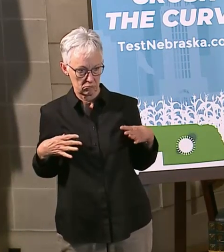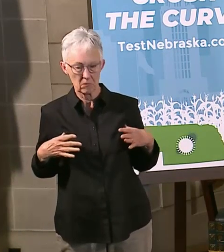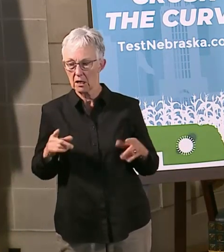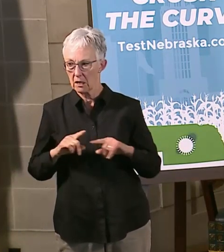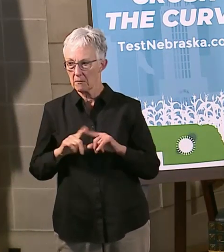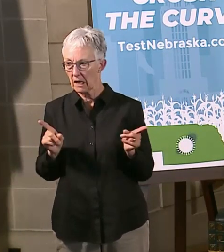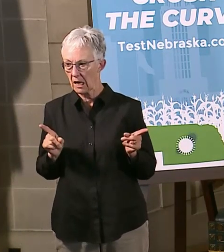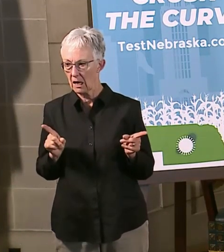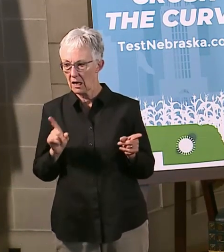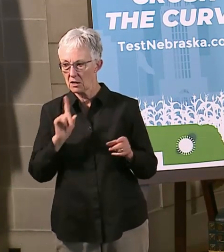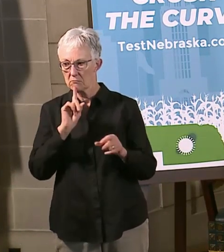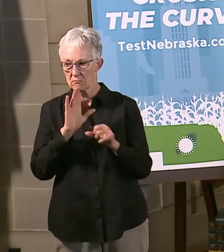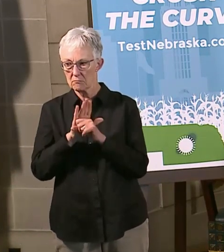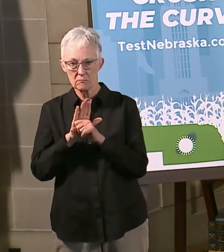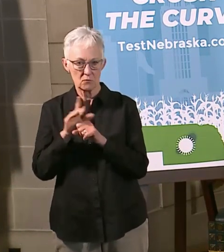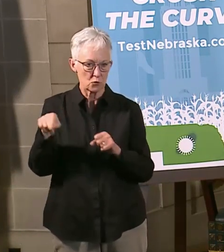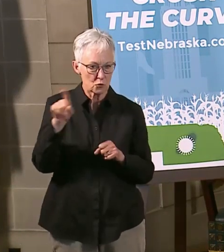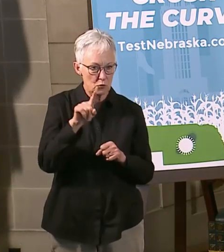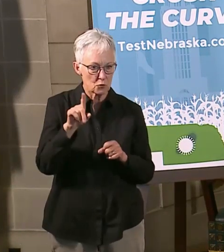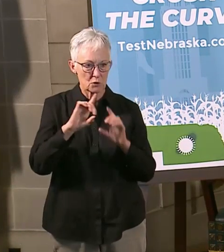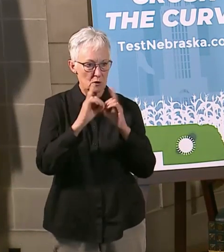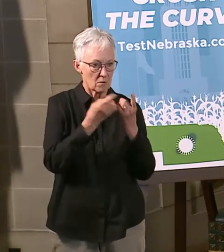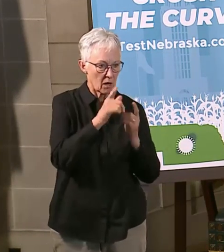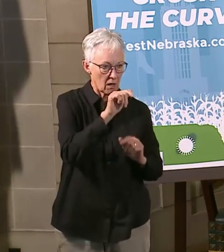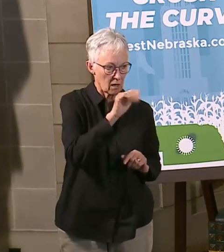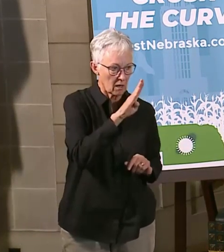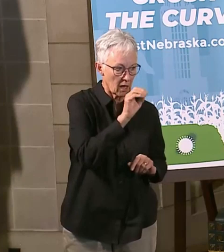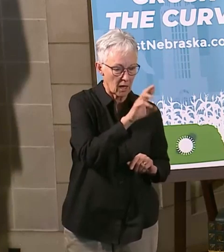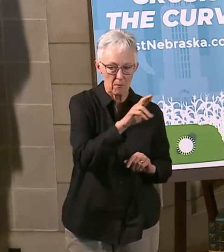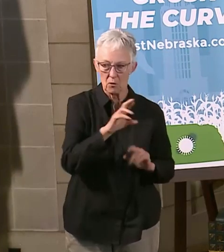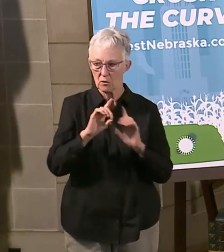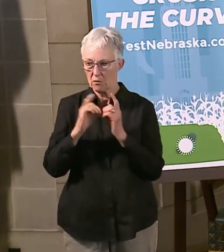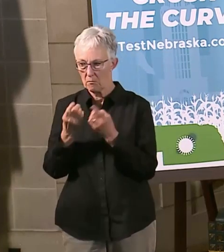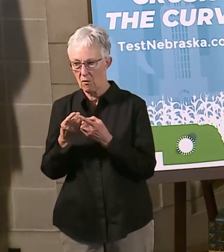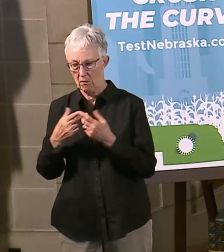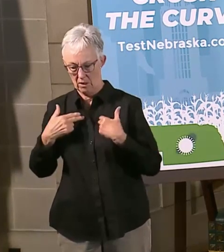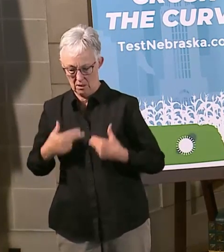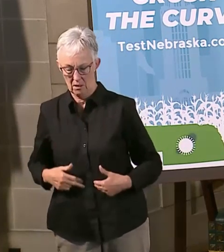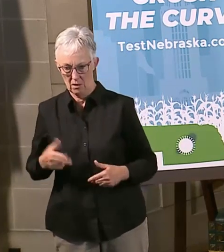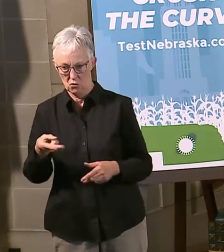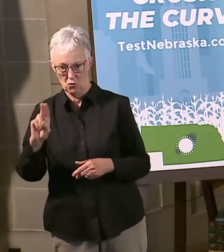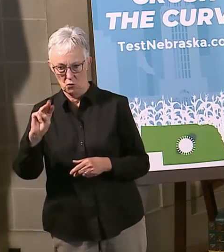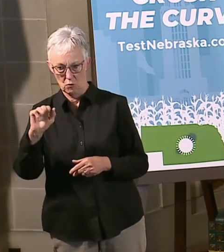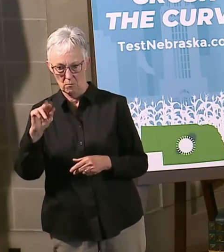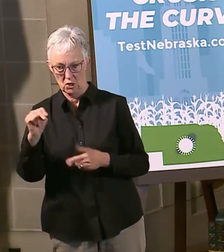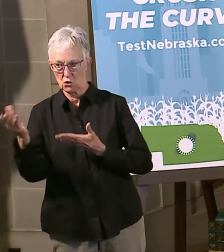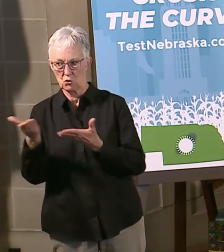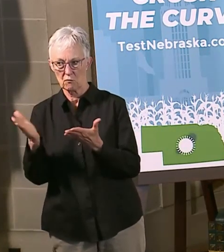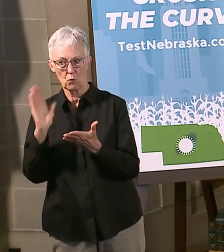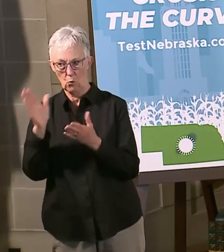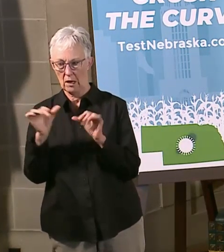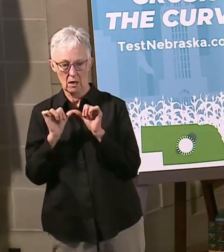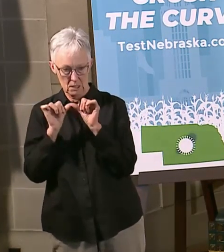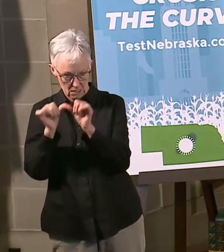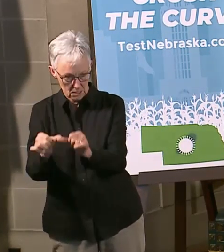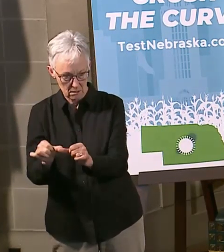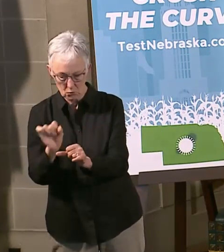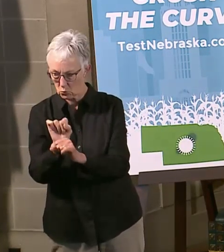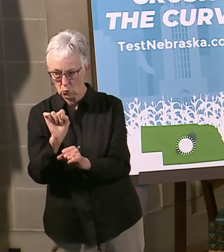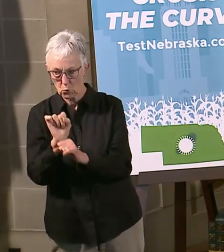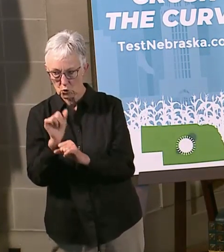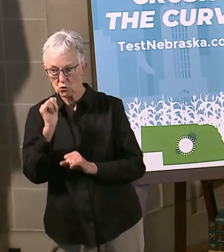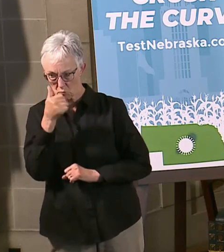people that in the Department of Labor and in the Department of Health and Human Services, we will be on working to be able to process applications for